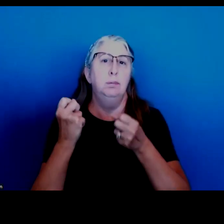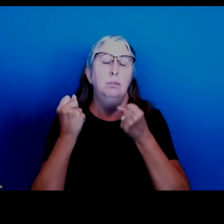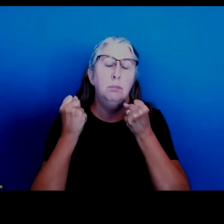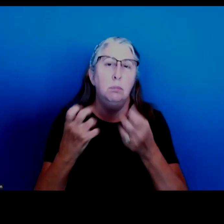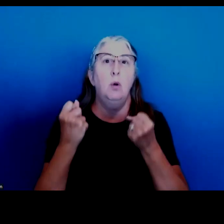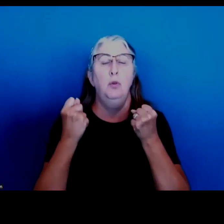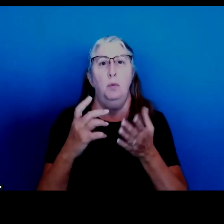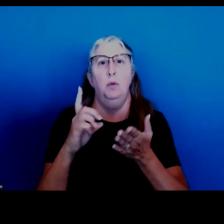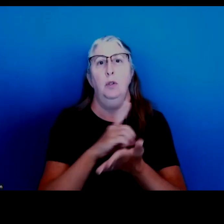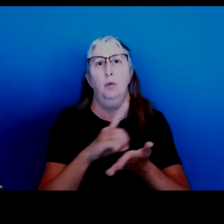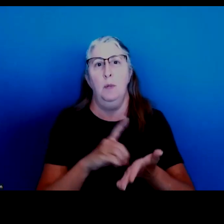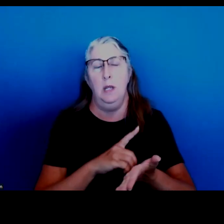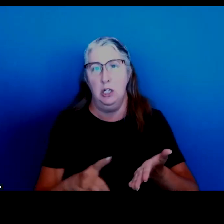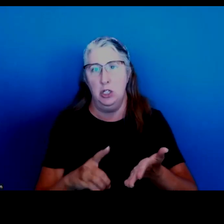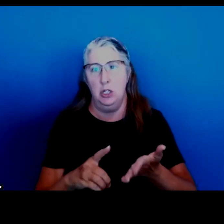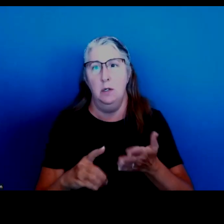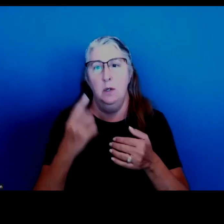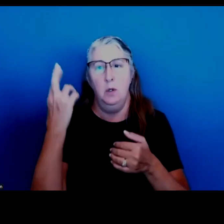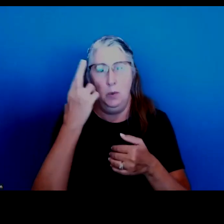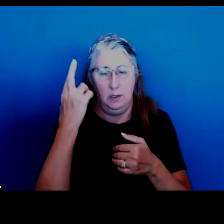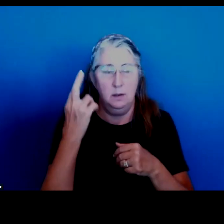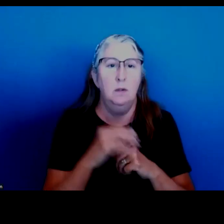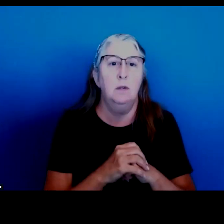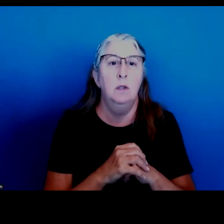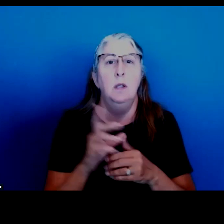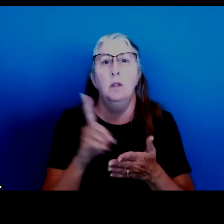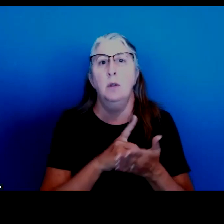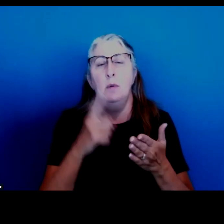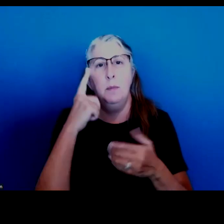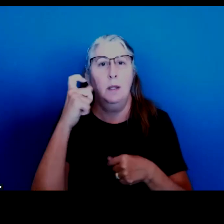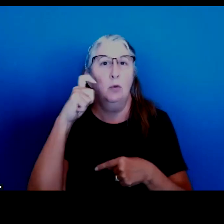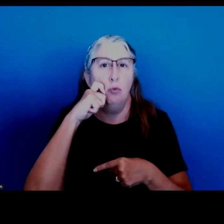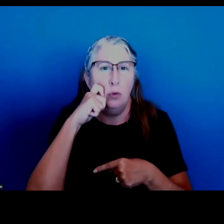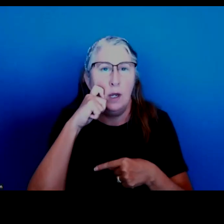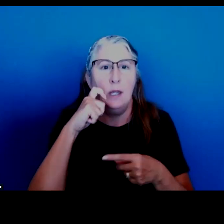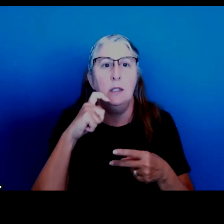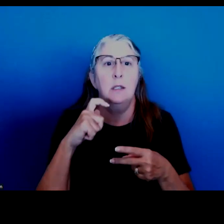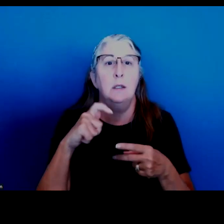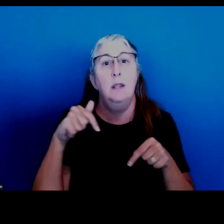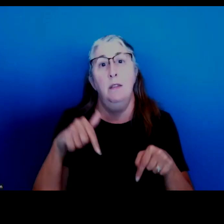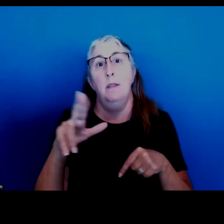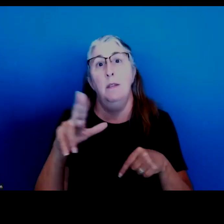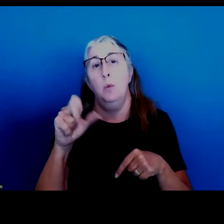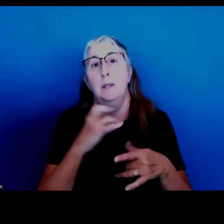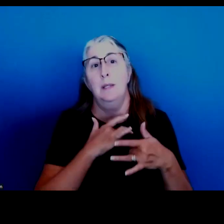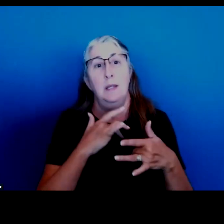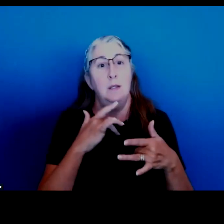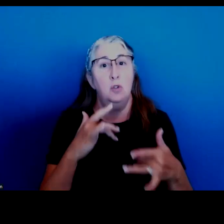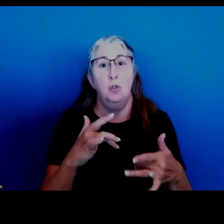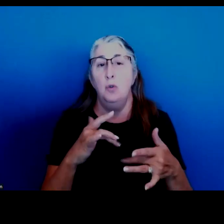discrimination. They're discriminated against on the basis of race, which in our country often carries implications